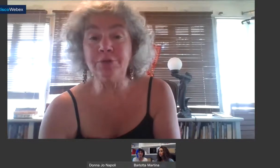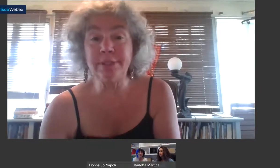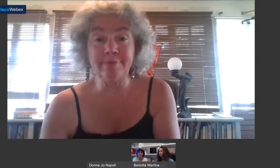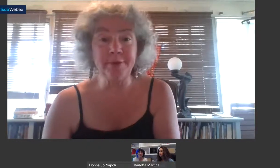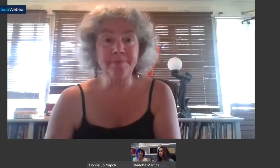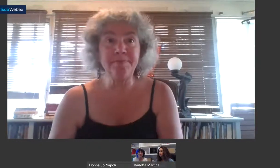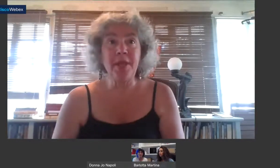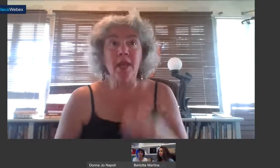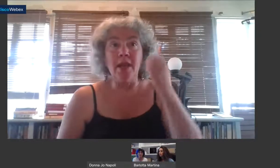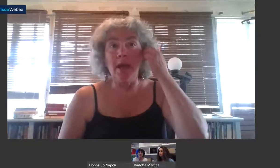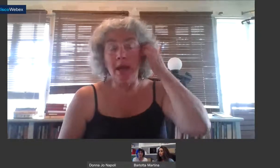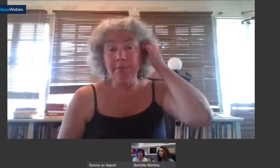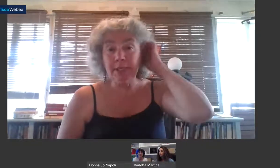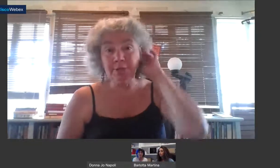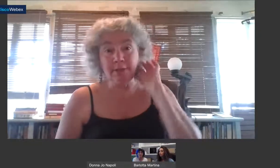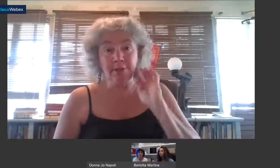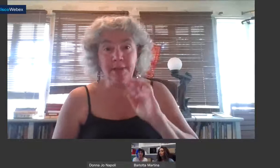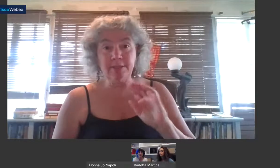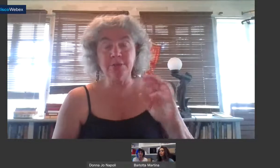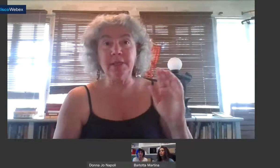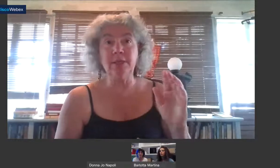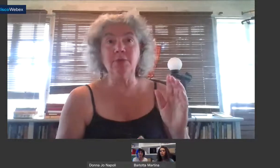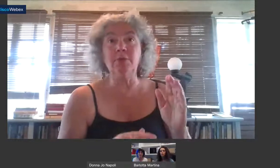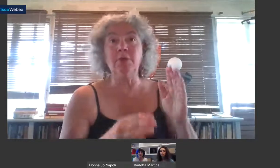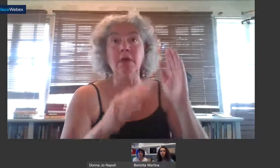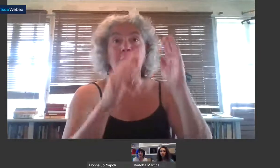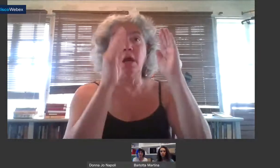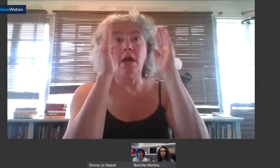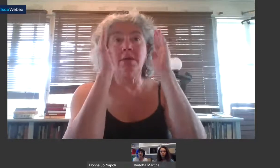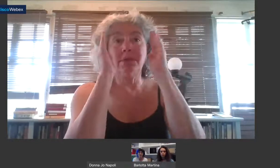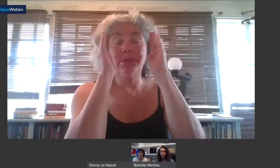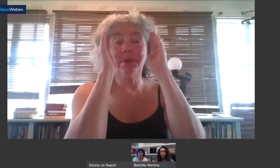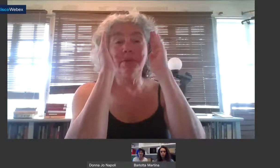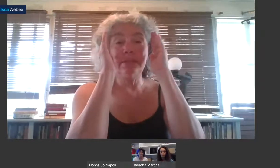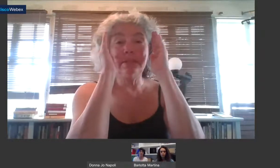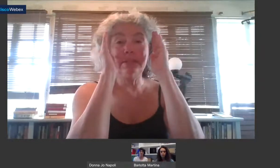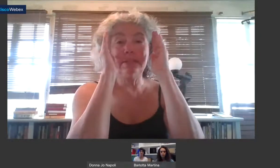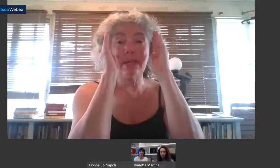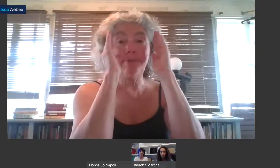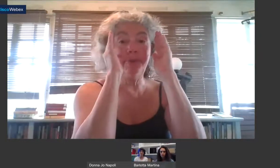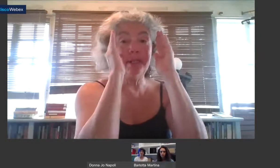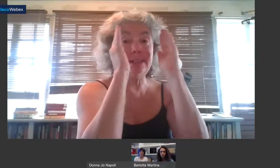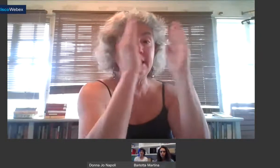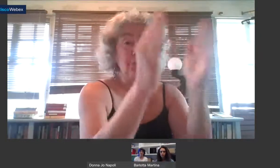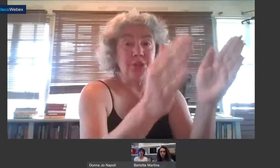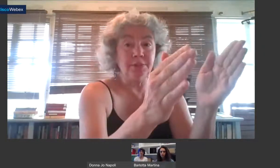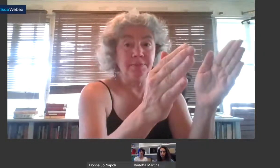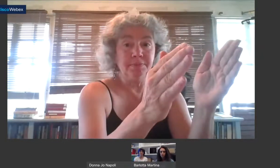reduce effort. Here's another way that's really cool. So this is the sign for attention.